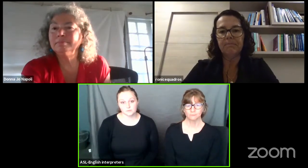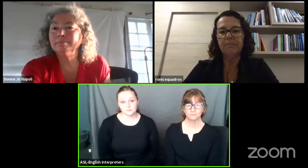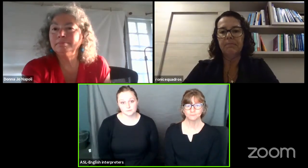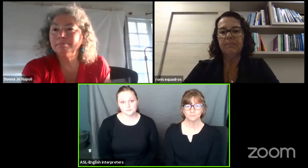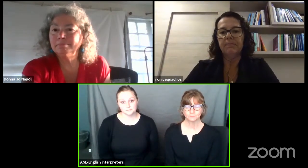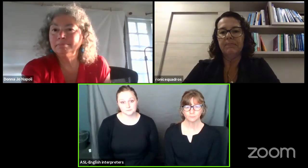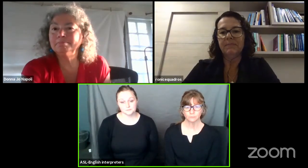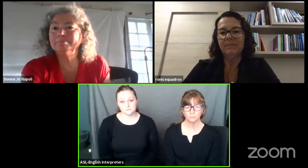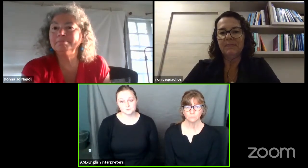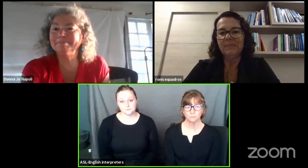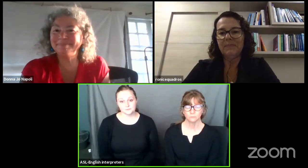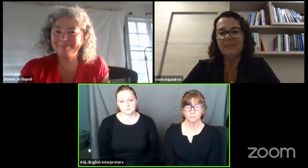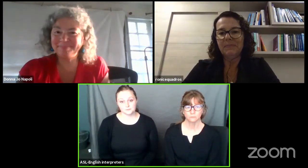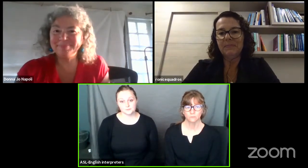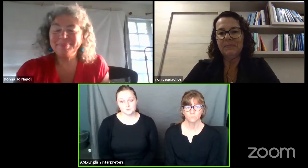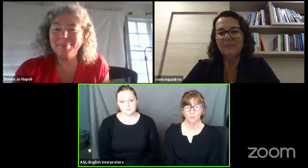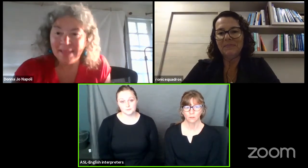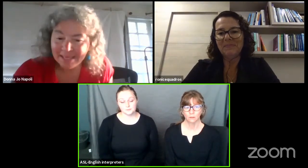child.